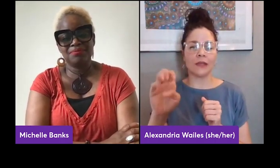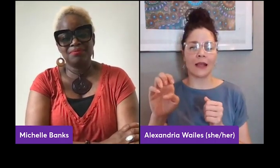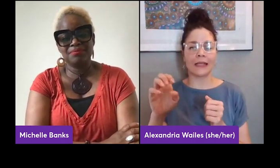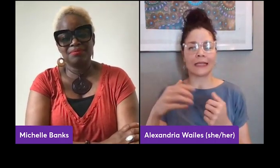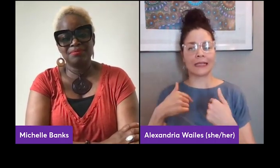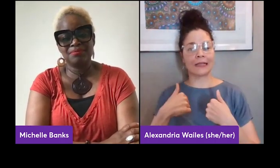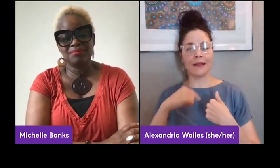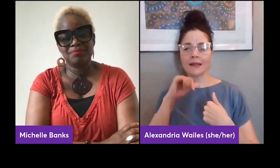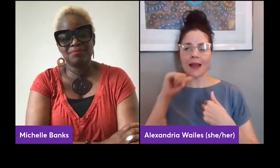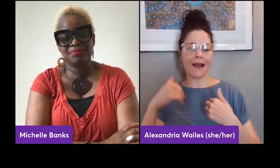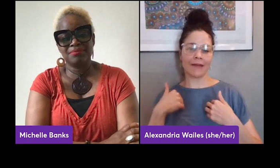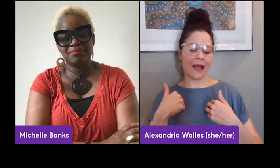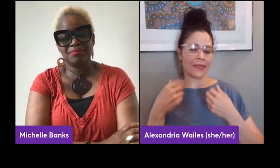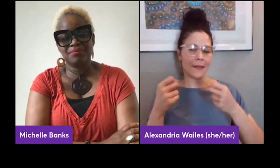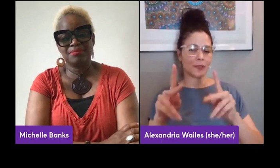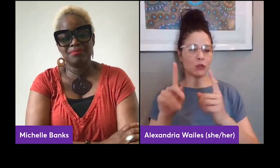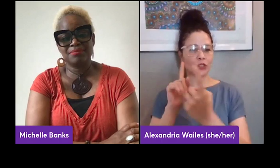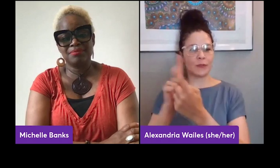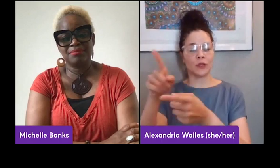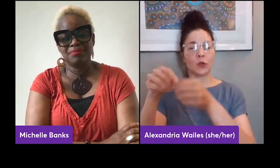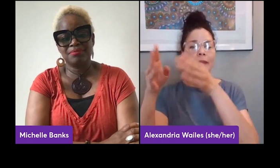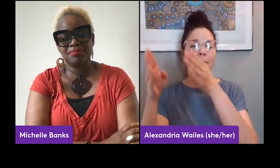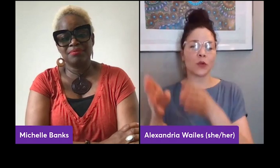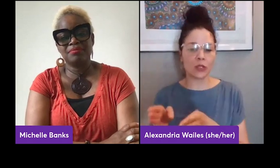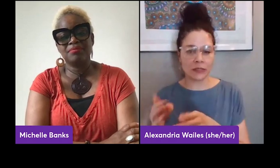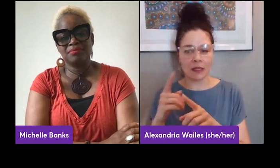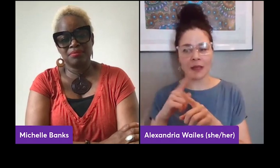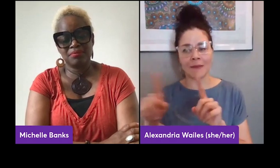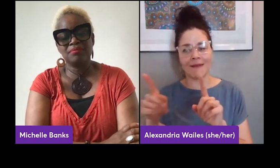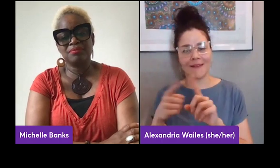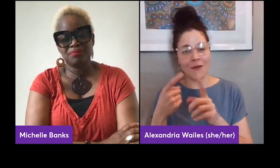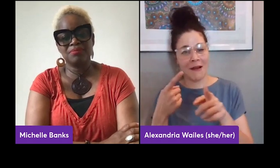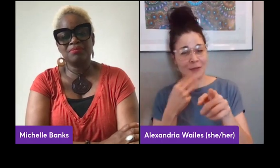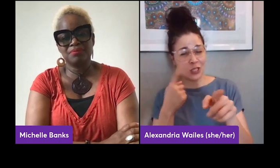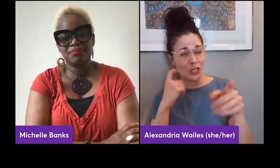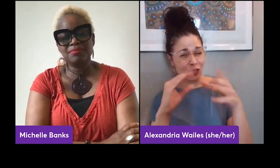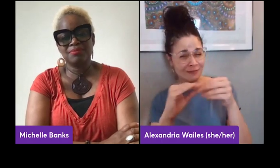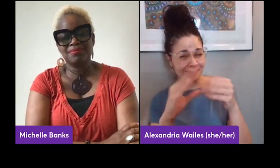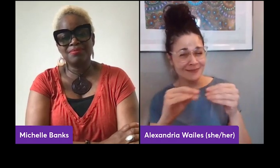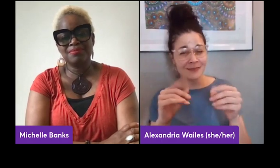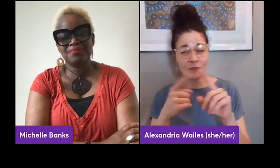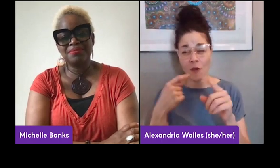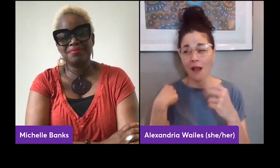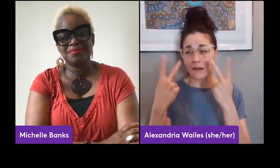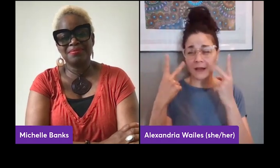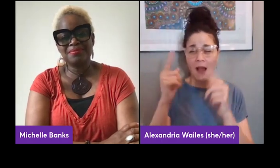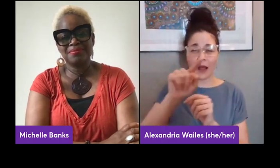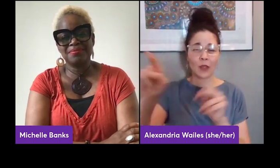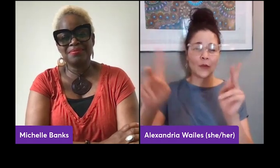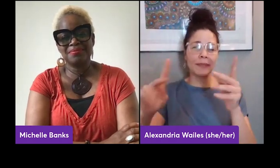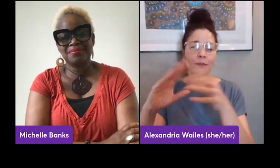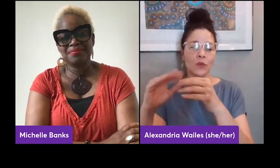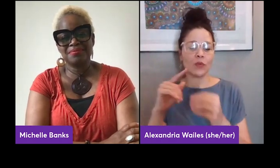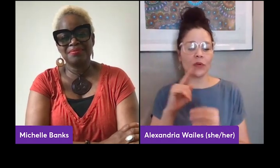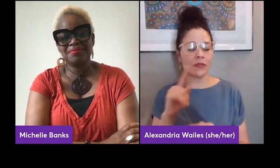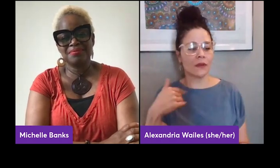I didn't have a chance to meet Ntozake in person, but from what Michelle just said and what others have told